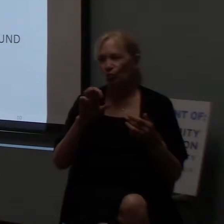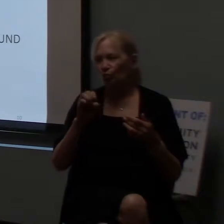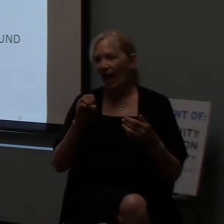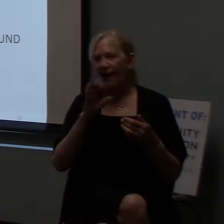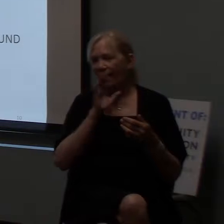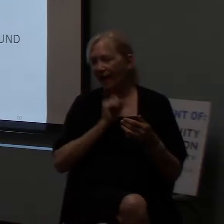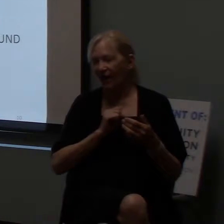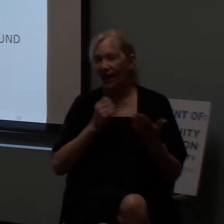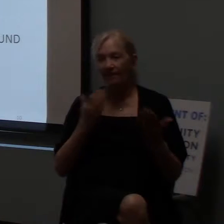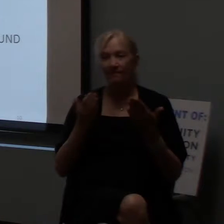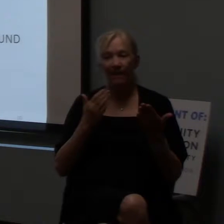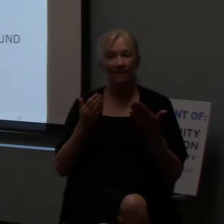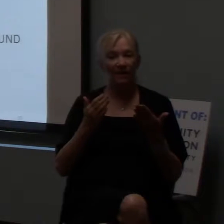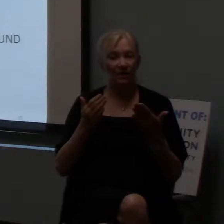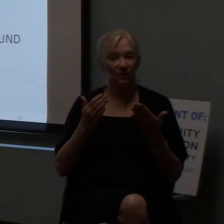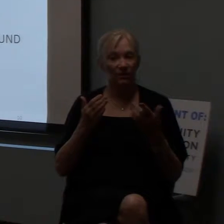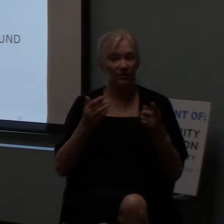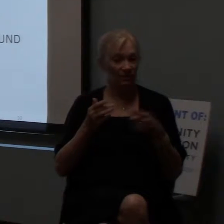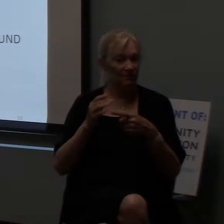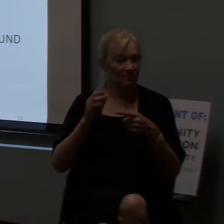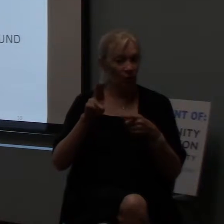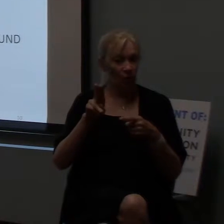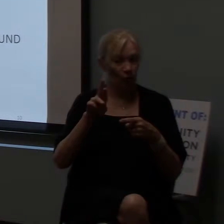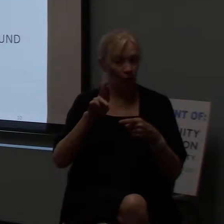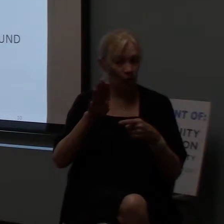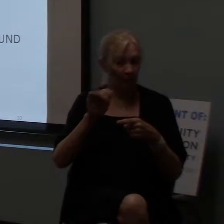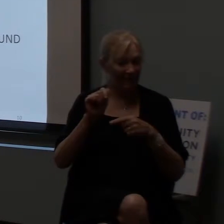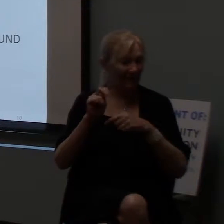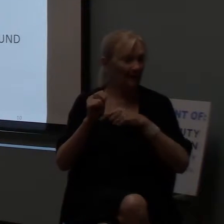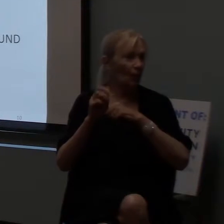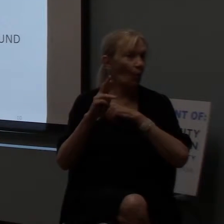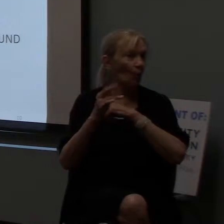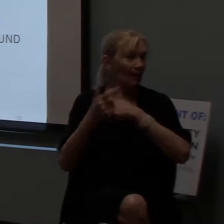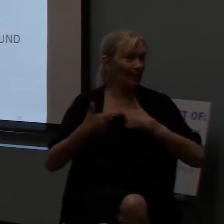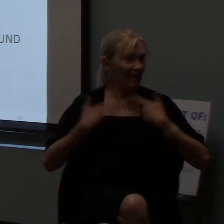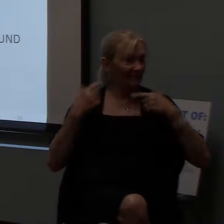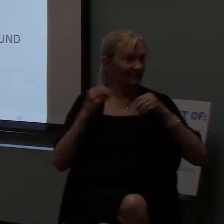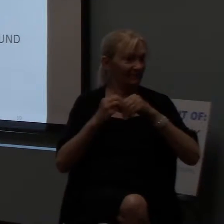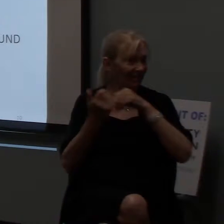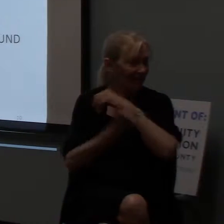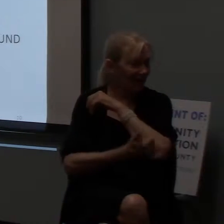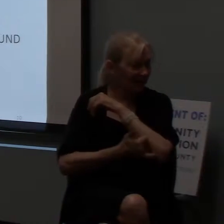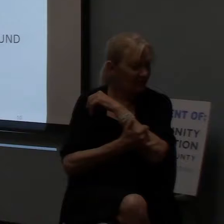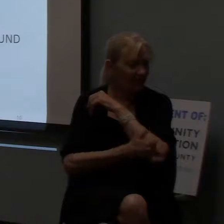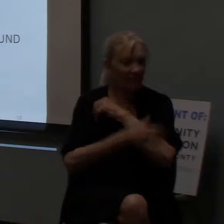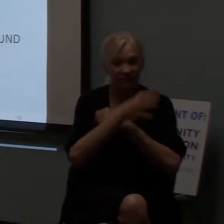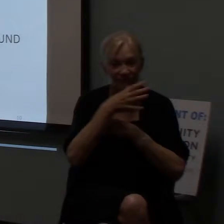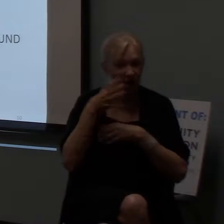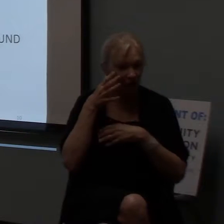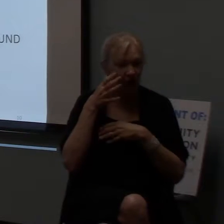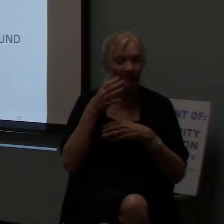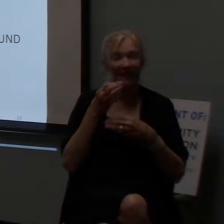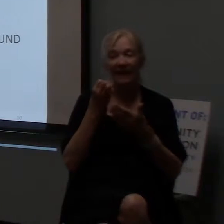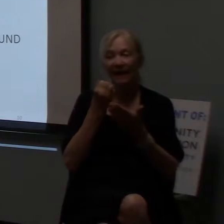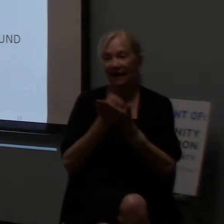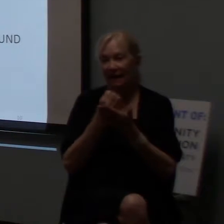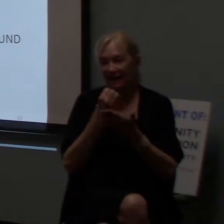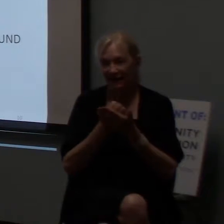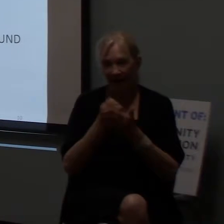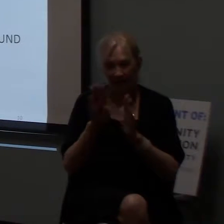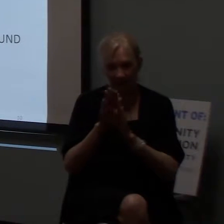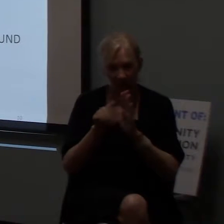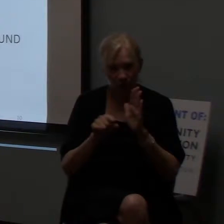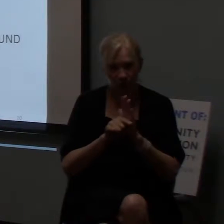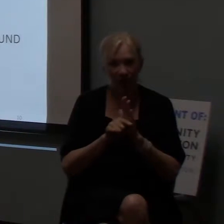to consider residents. Are they urban, rural? How long have they lived in the county? Might discover economic background, their type